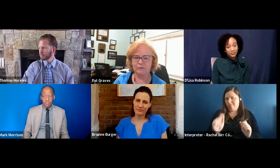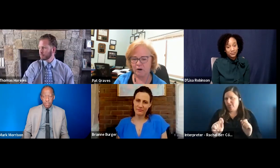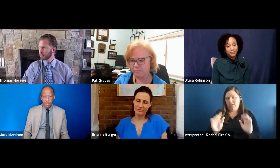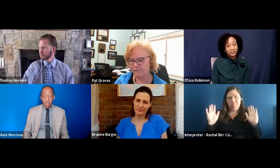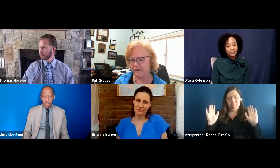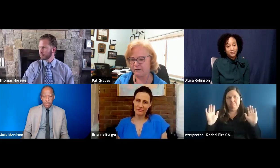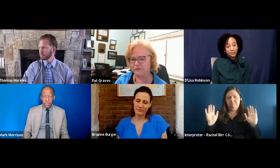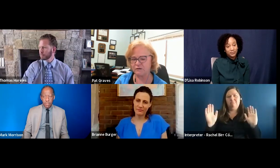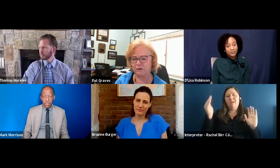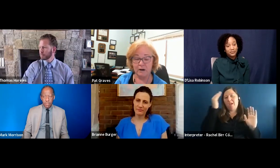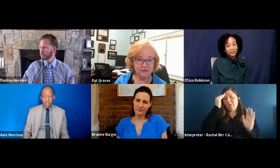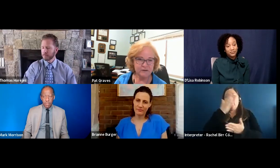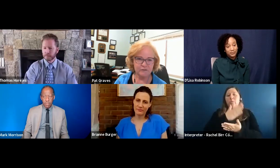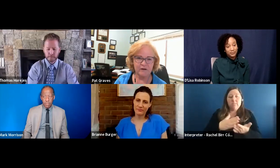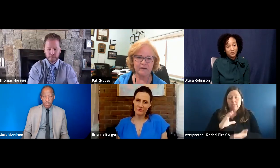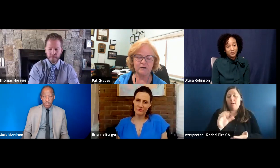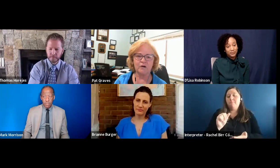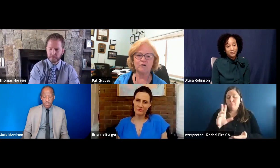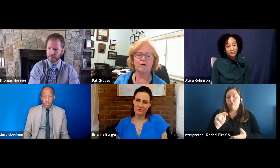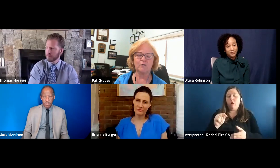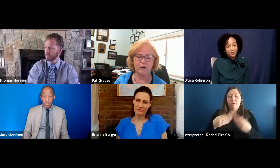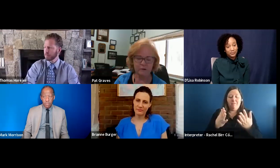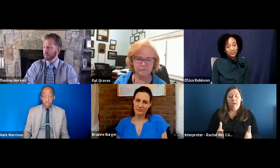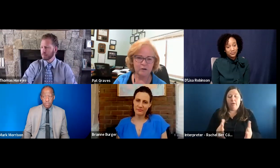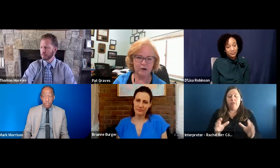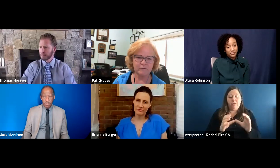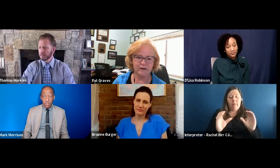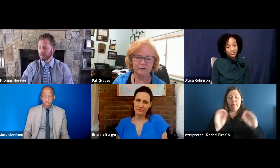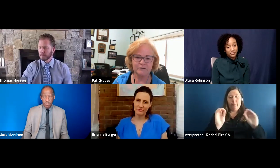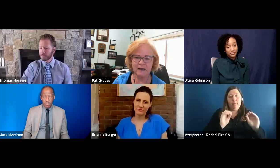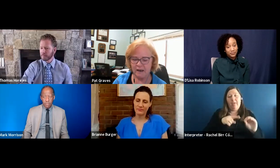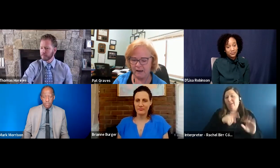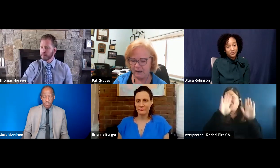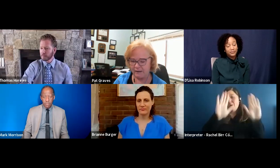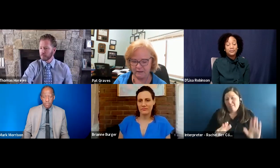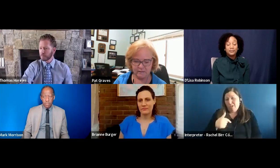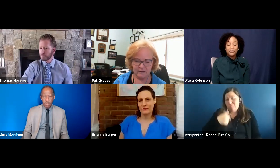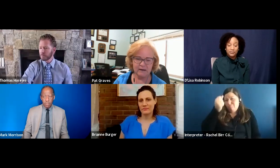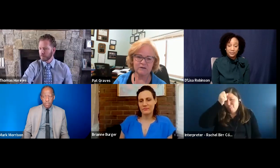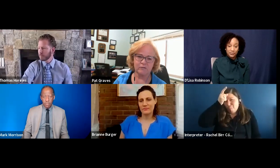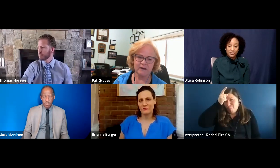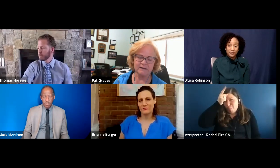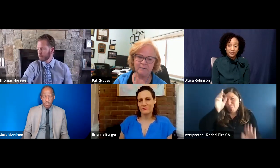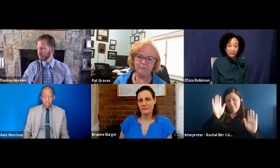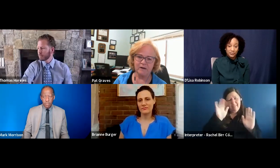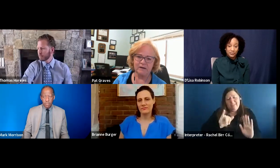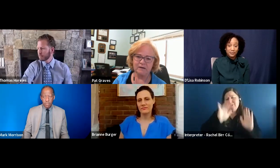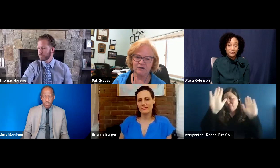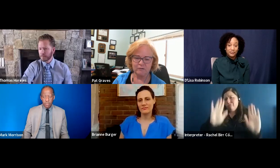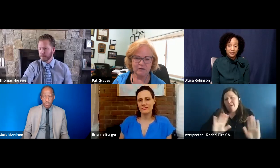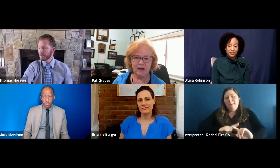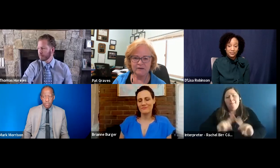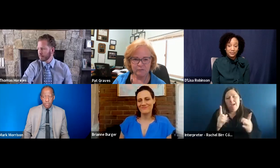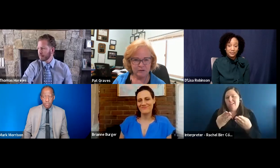there are CART providers who are not certified, who are wonderful CART providers. And I think that that's great. But